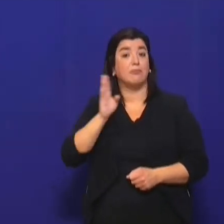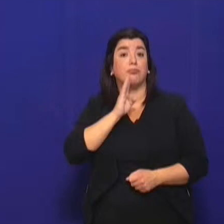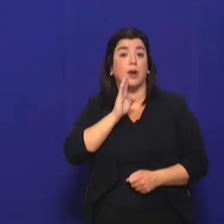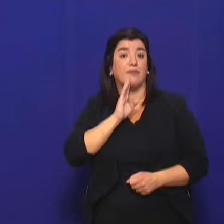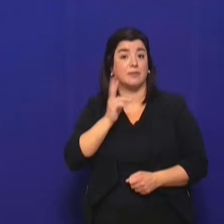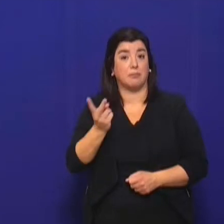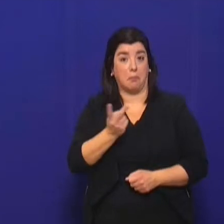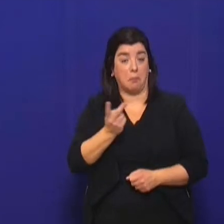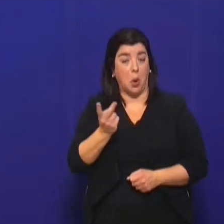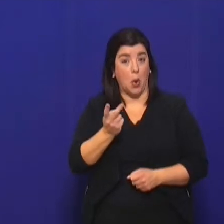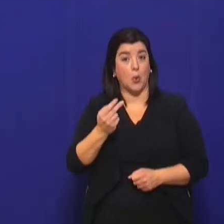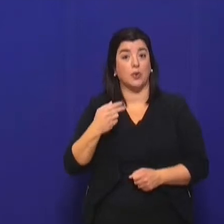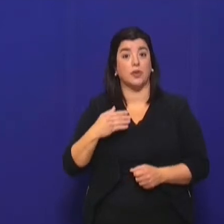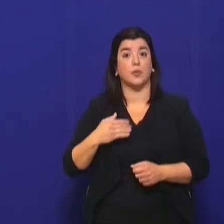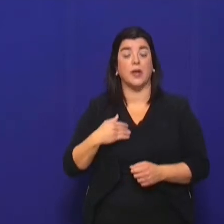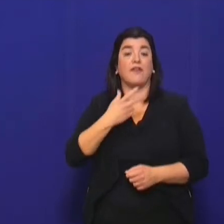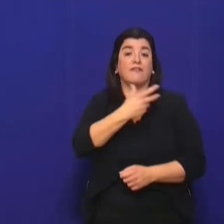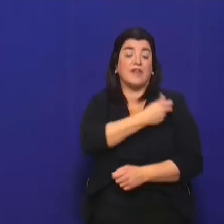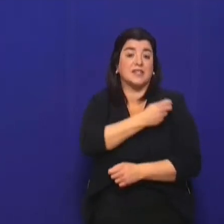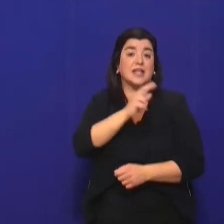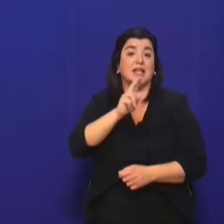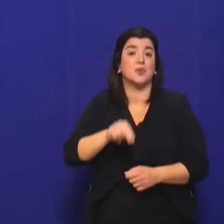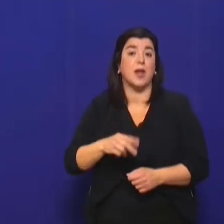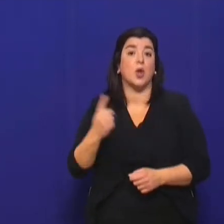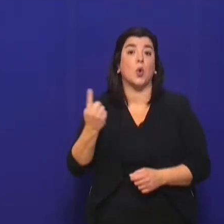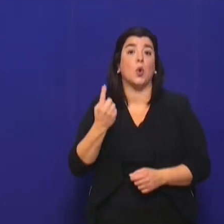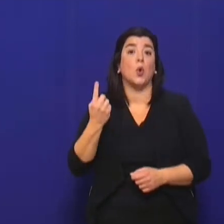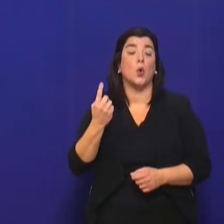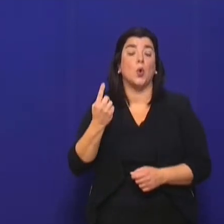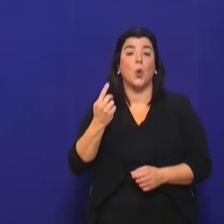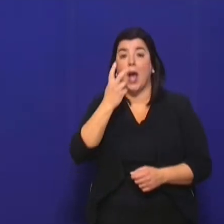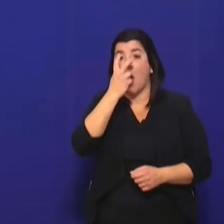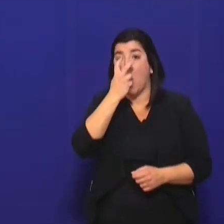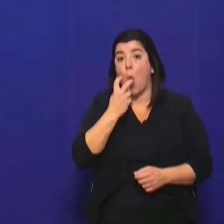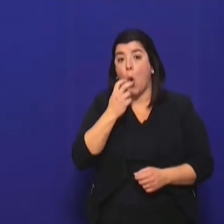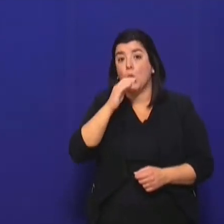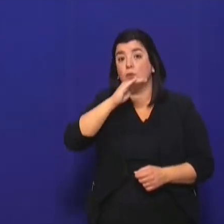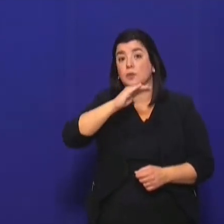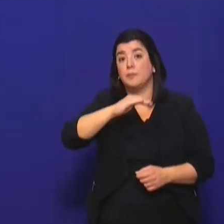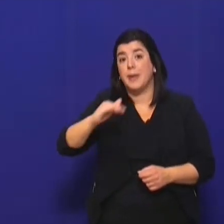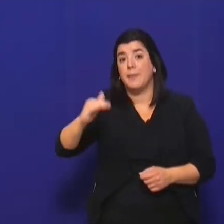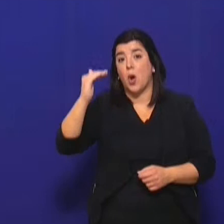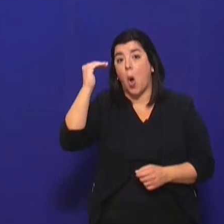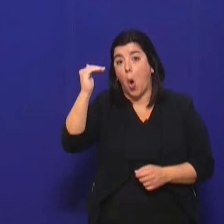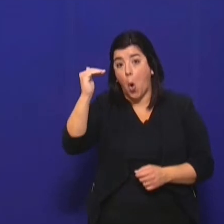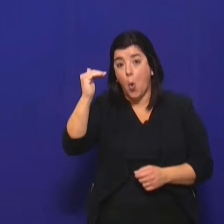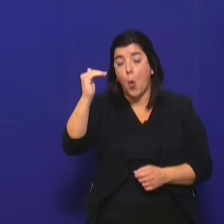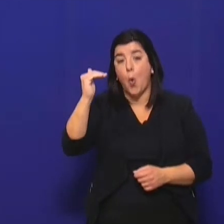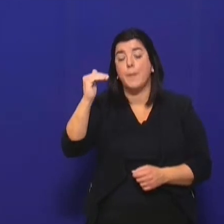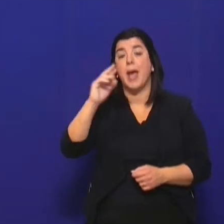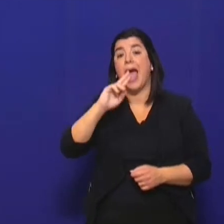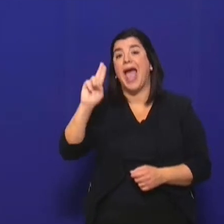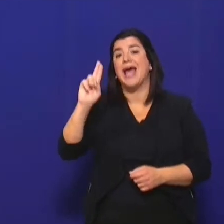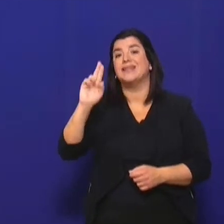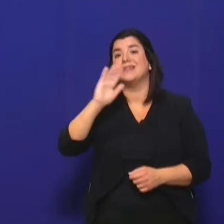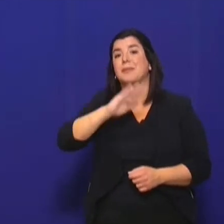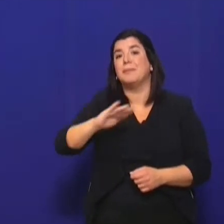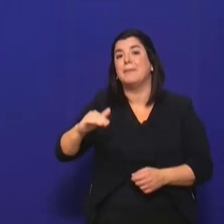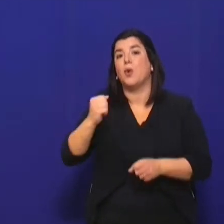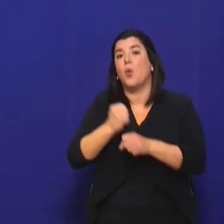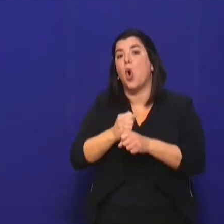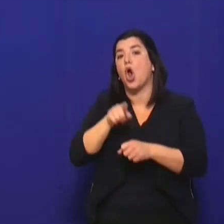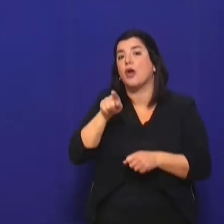We are also vaccinating people, residents who live in old people's homes, and also the workers who work with